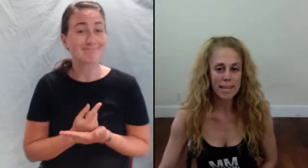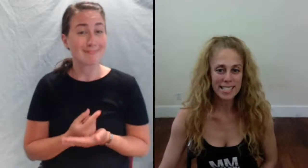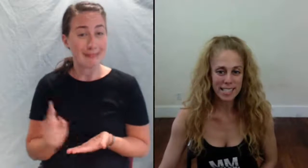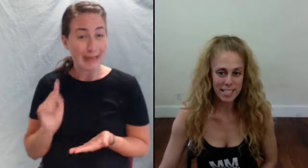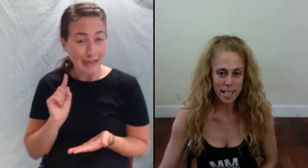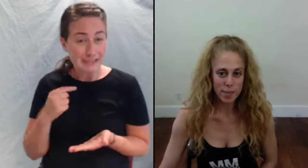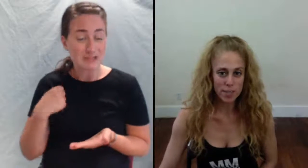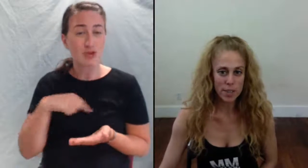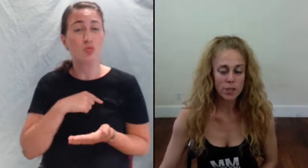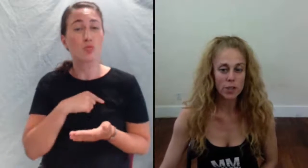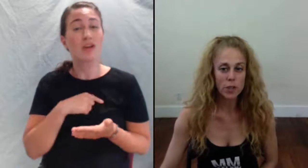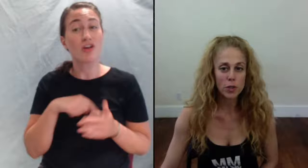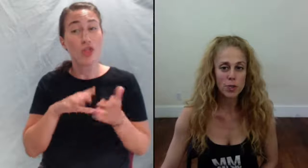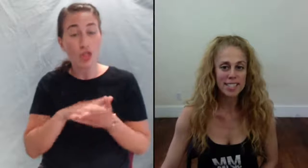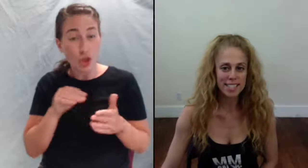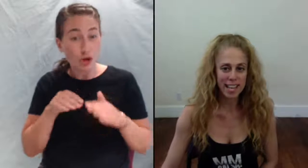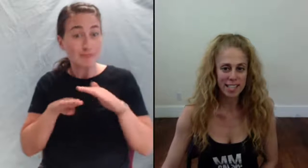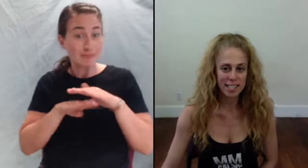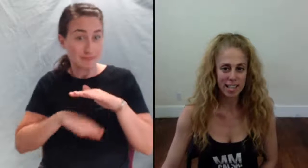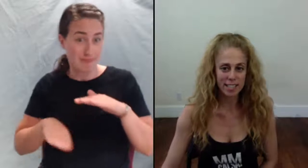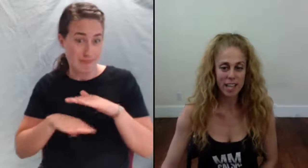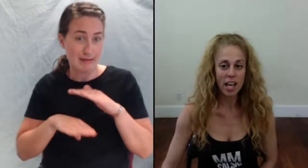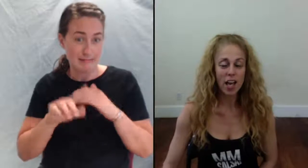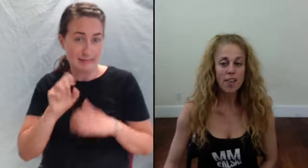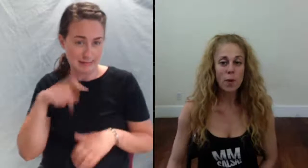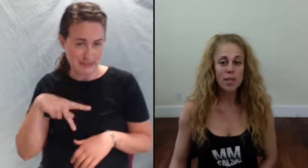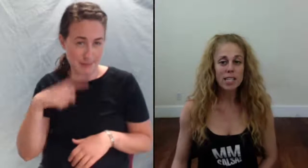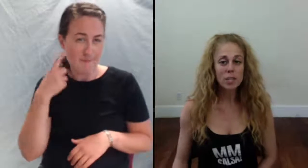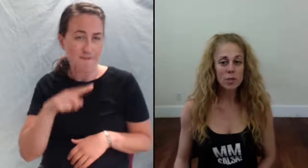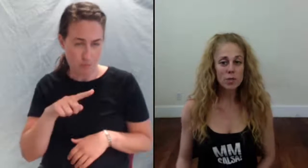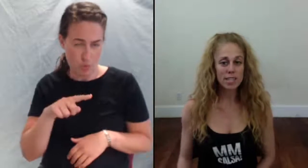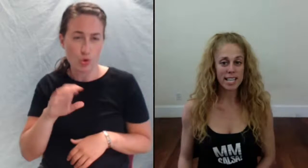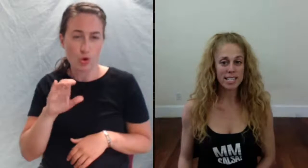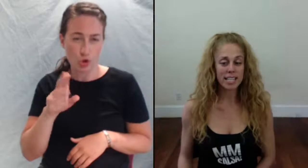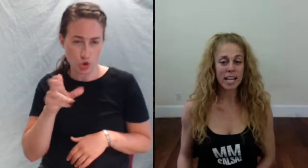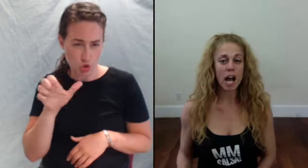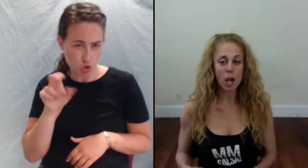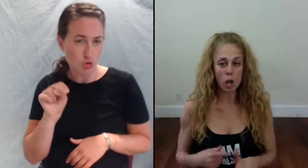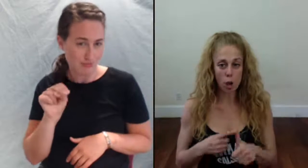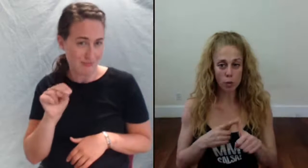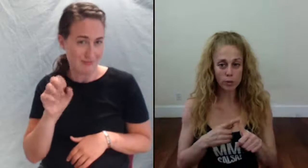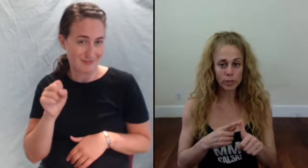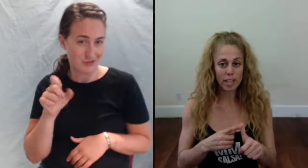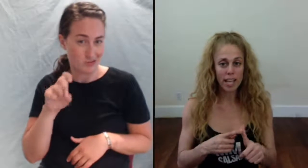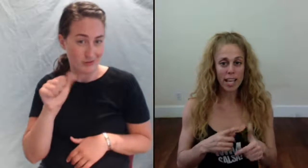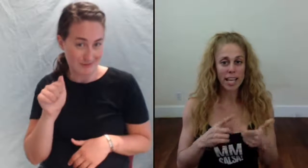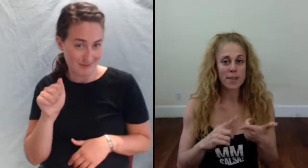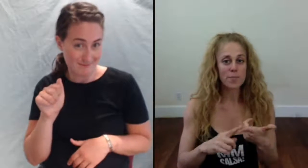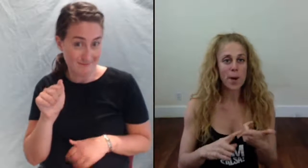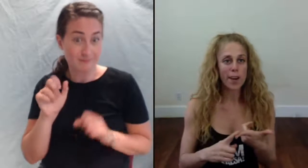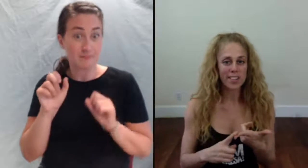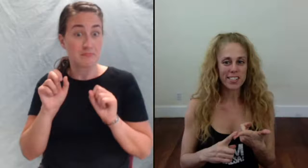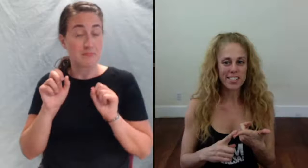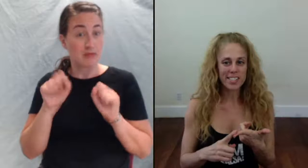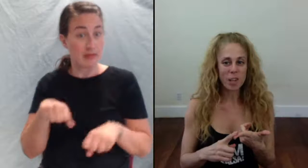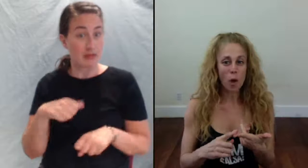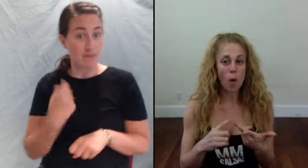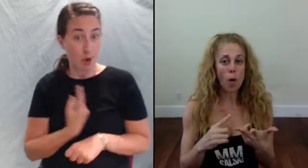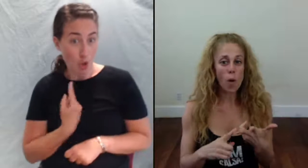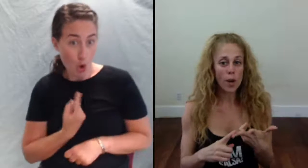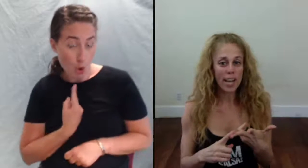over the basic steps for Cuban style salsa that we can use dancing alone, in